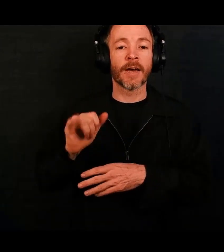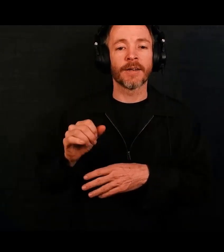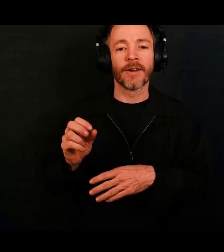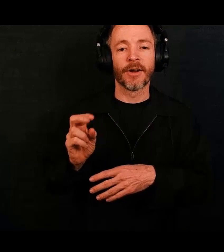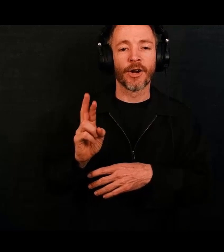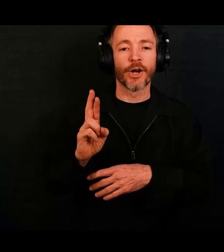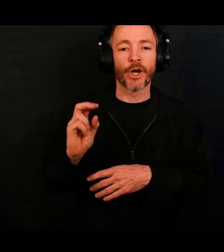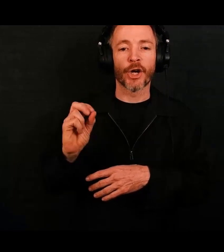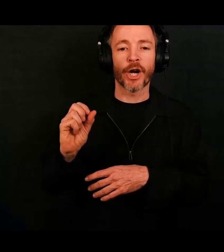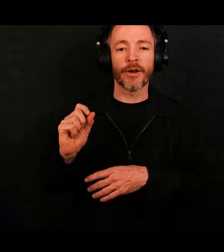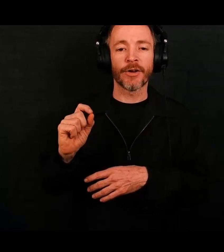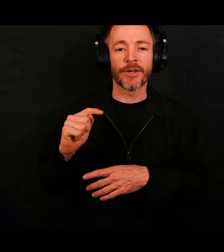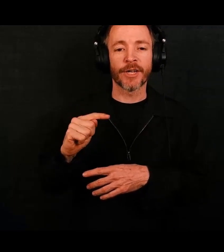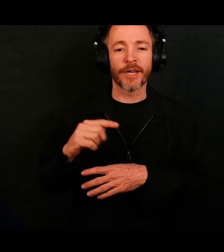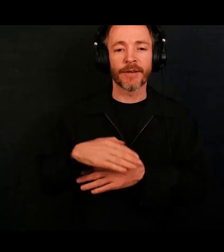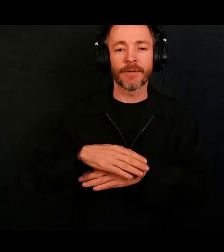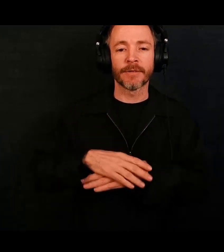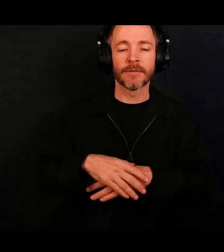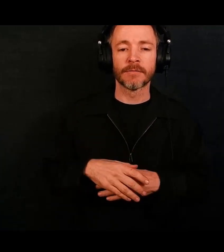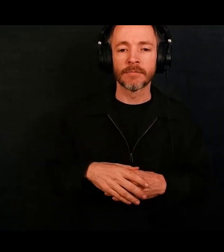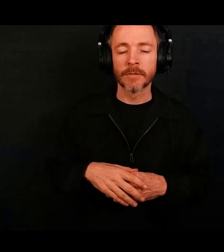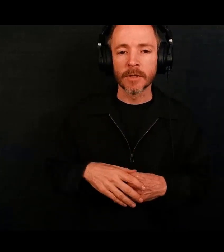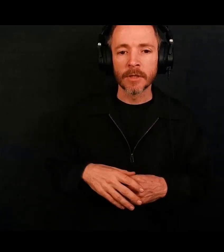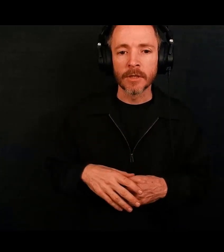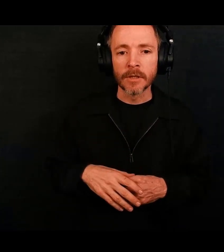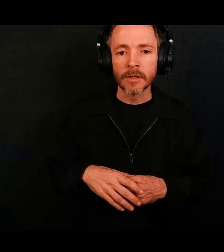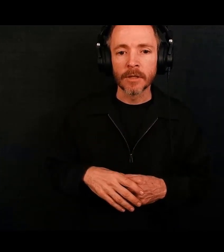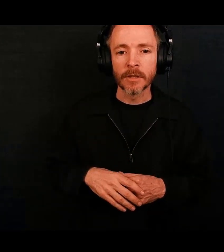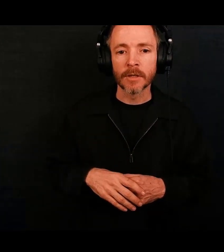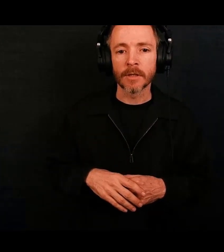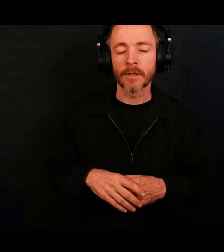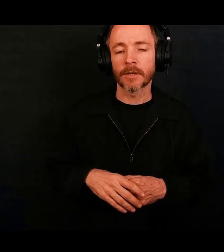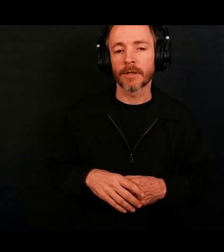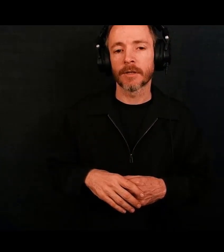Using that router table.